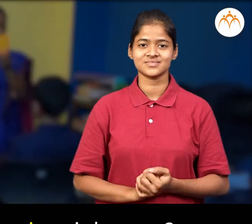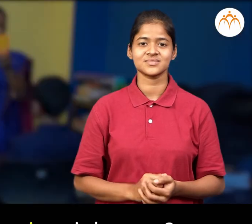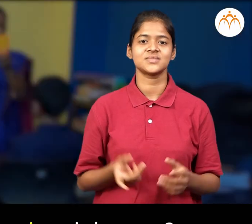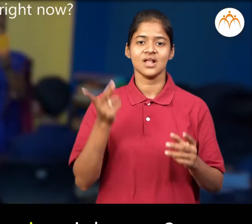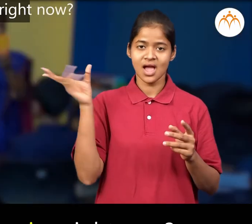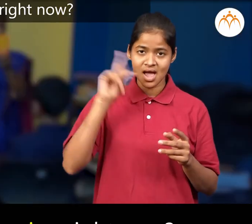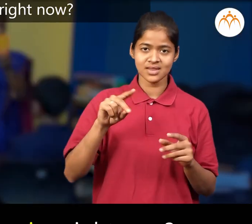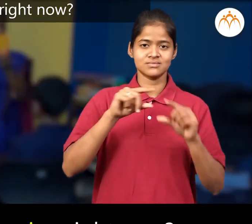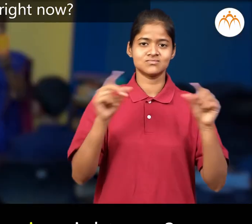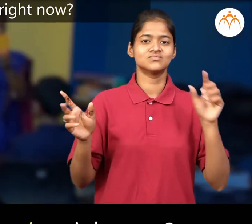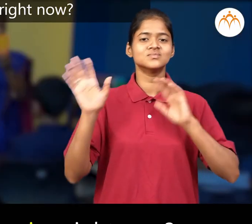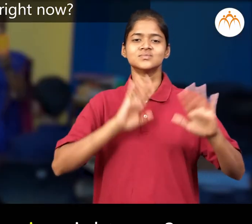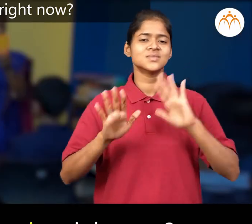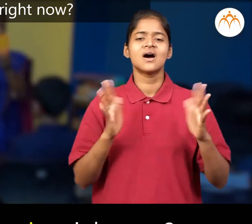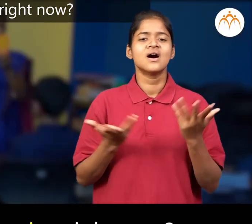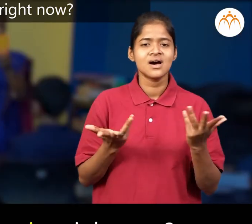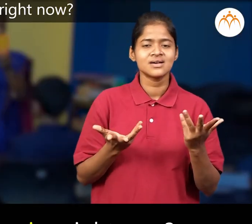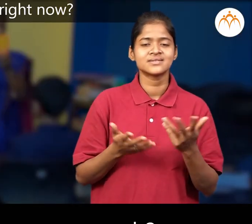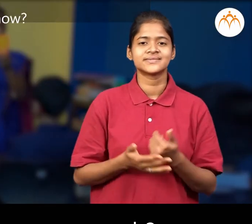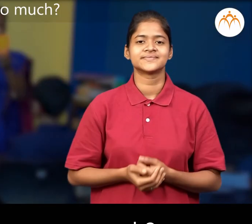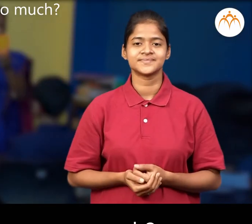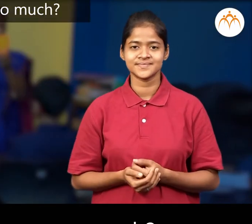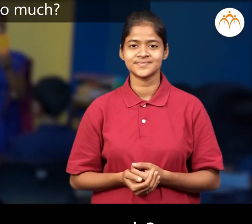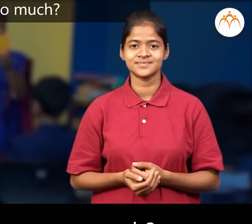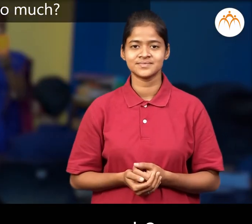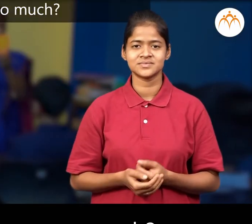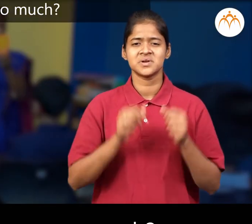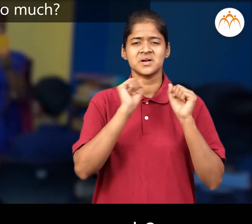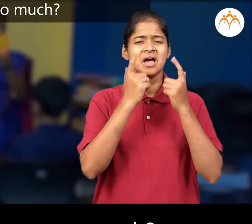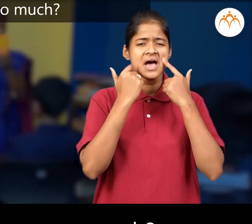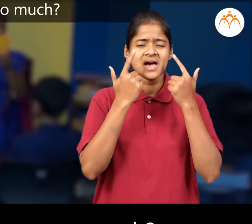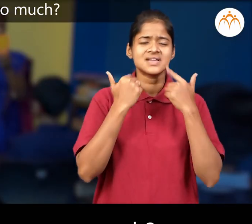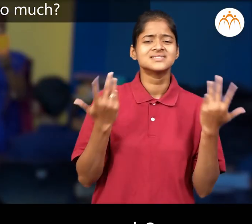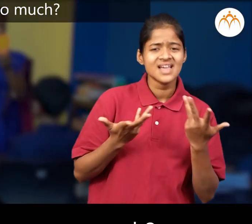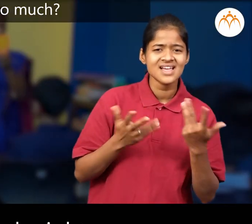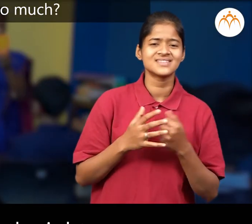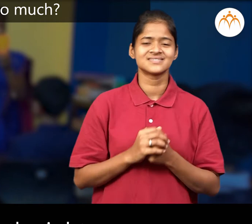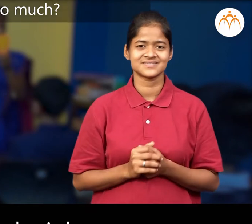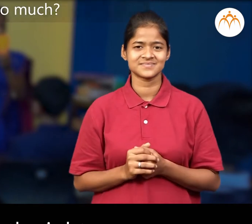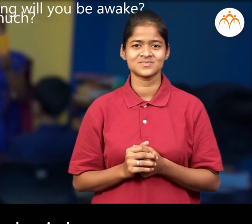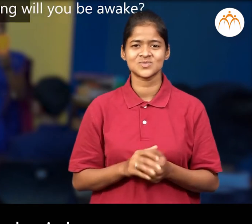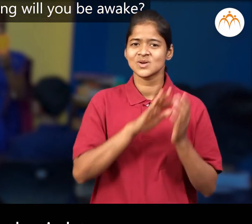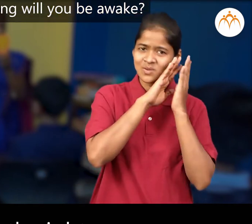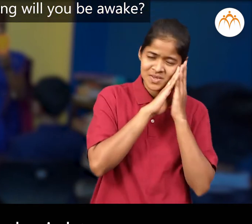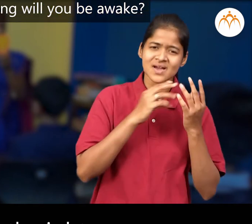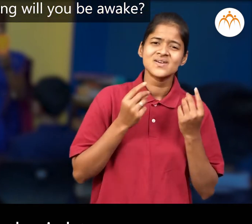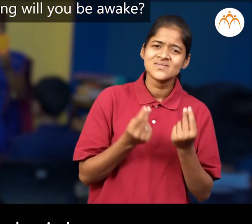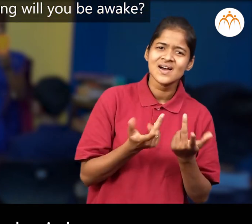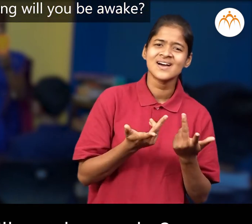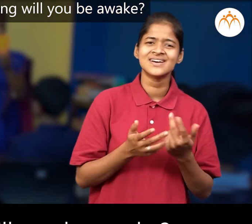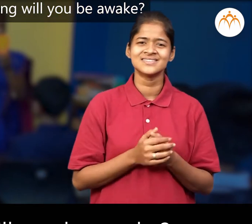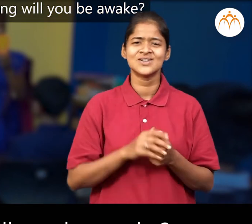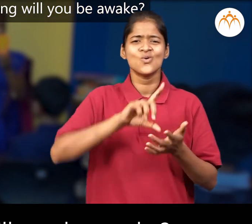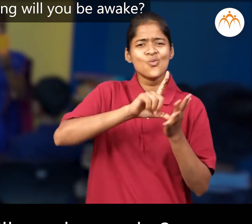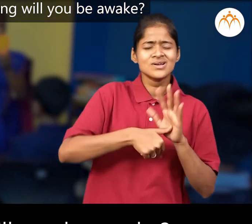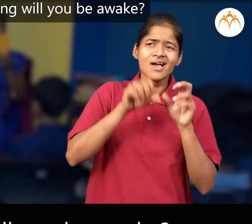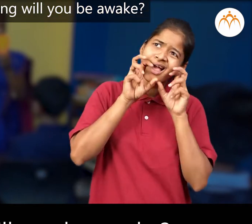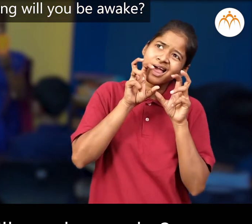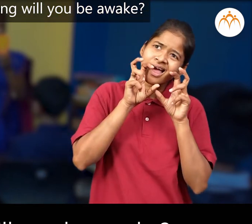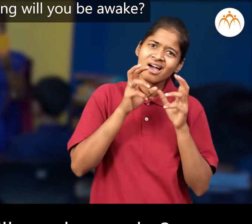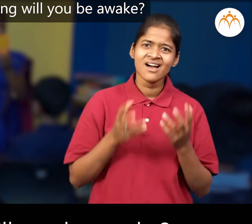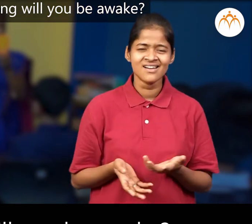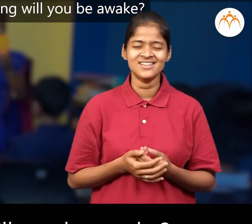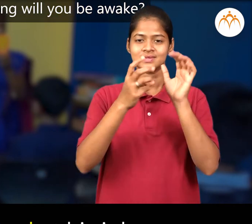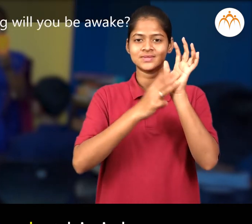now. What do you say. right now? Why do you cry so much? Sleep quietly right now. How long